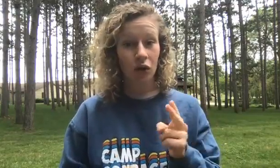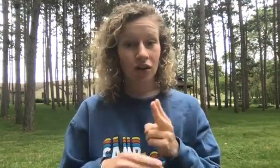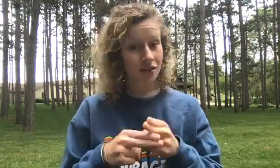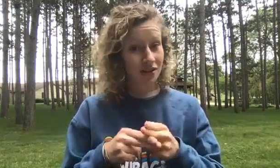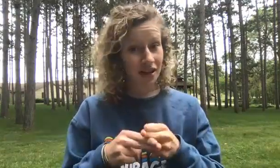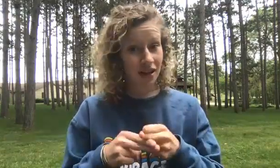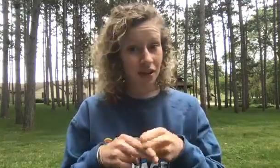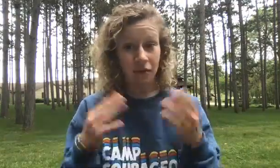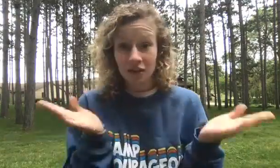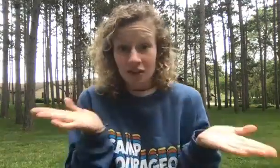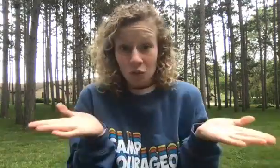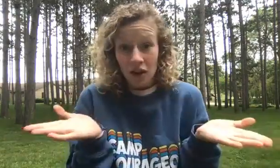Your name is what?